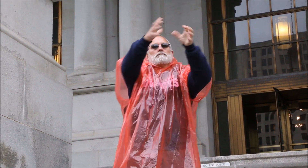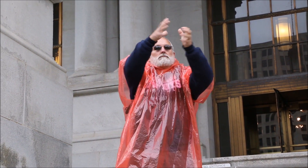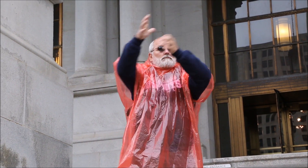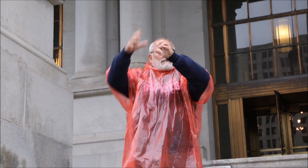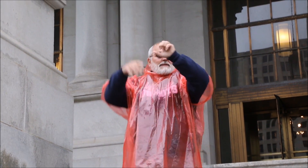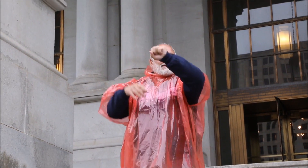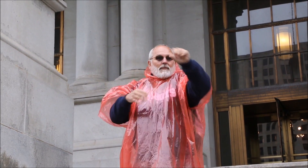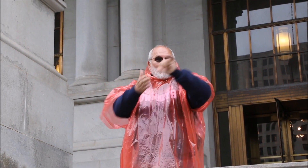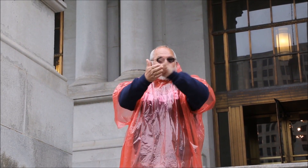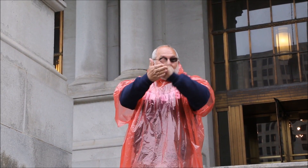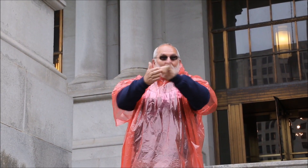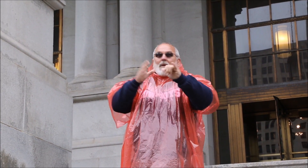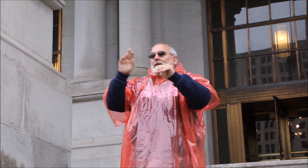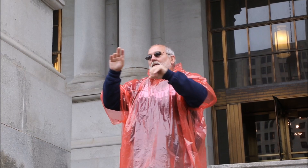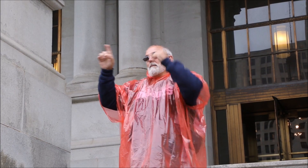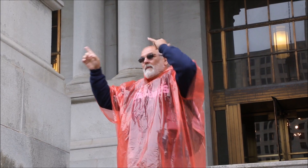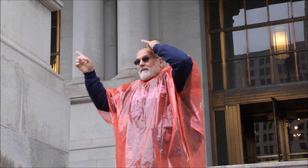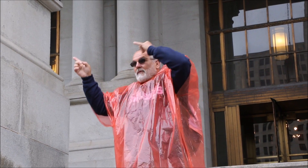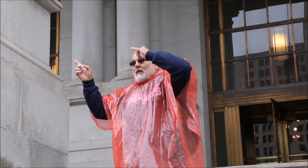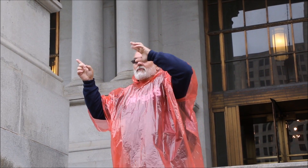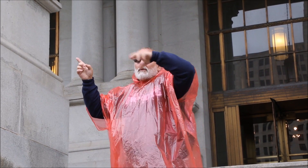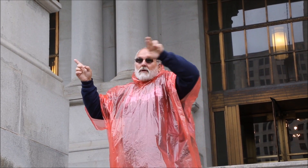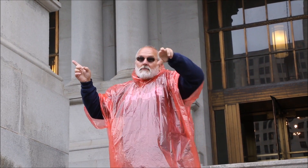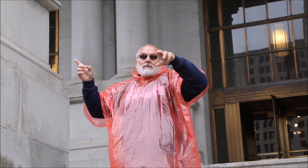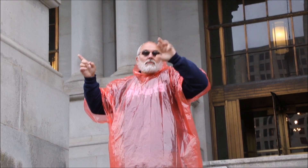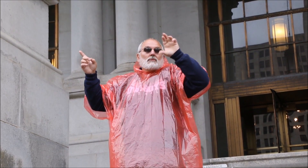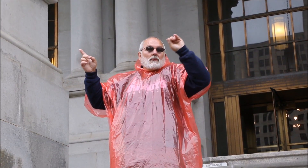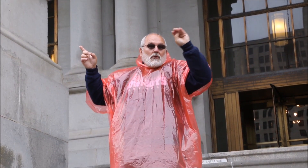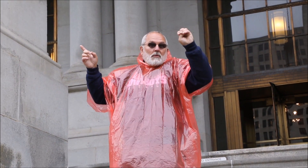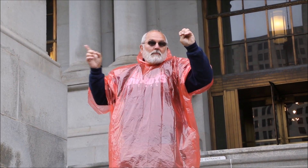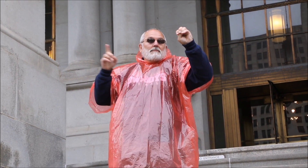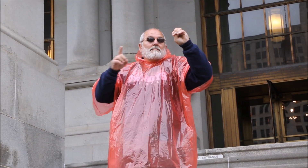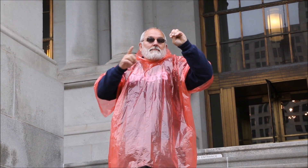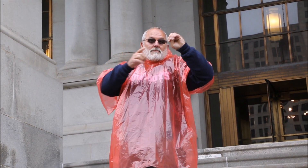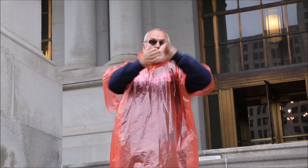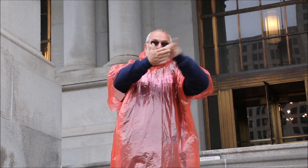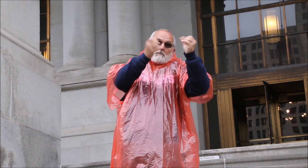Liberty. We have to pass all of these. We have to pass. I'd like to talk about the children.